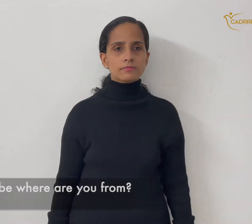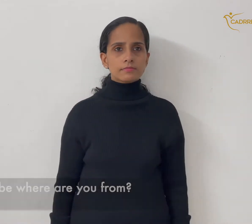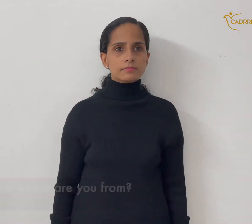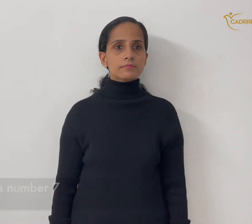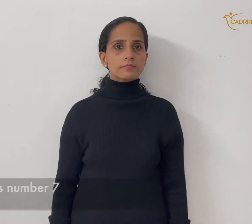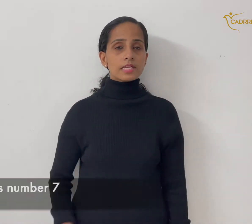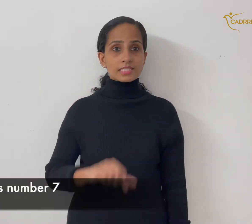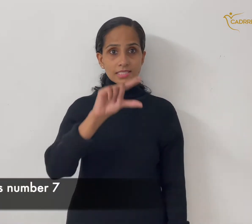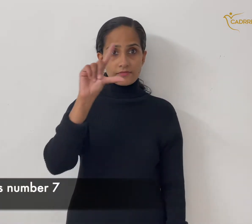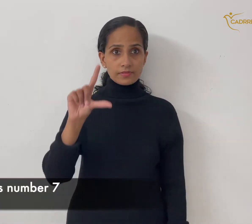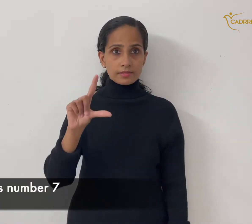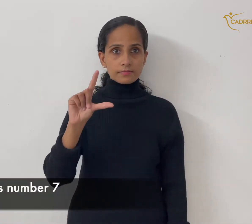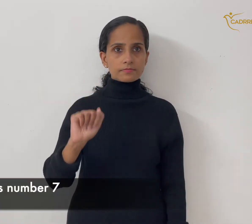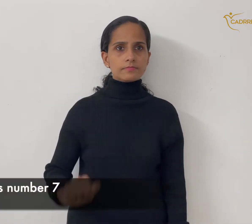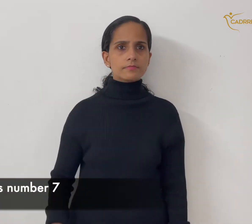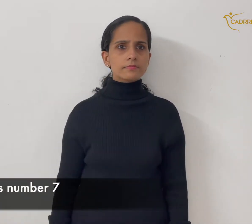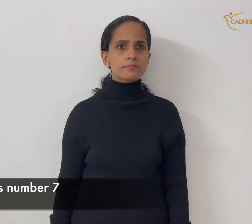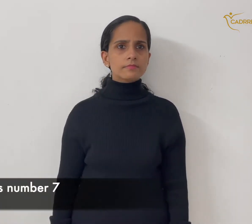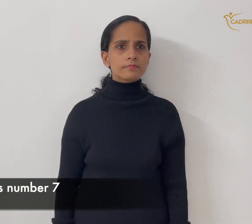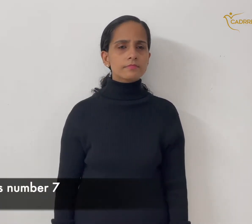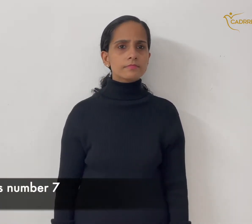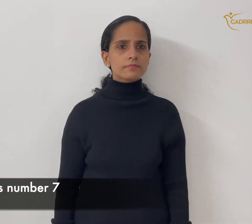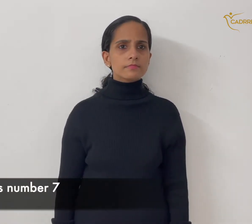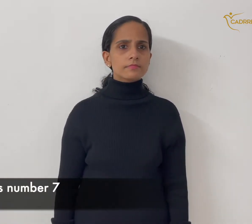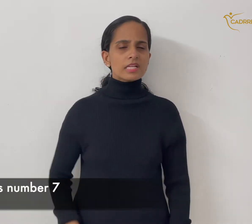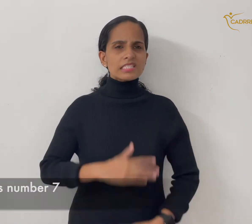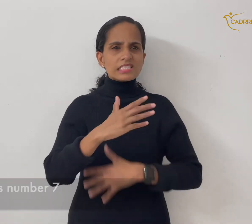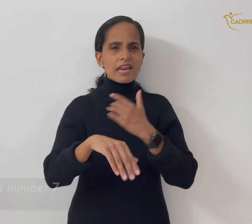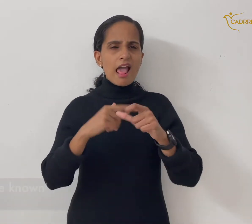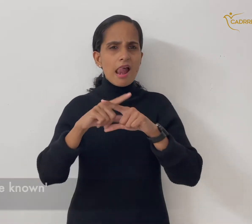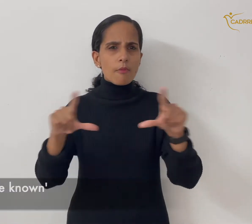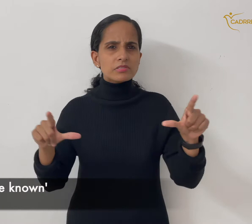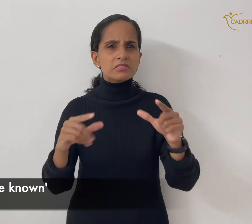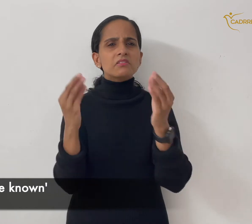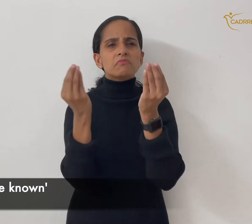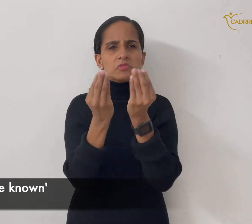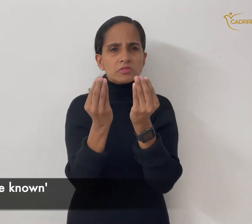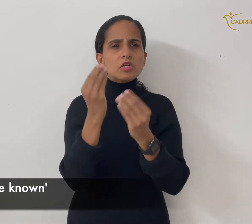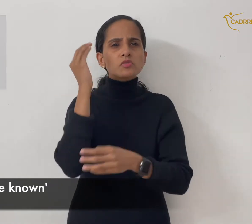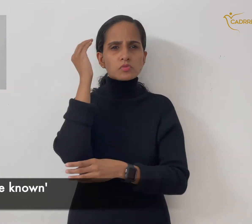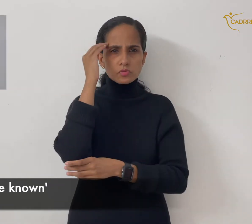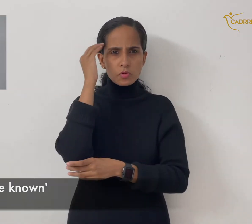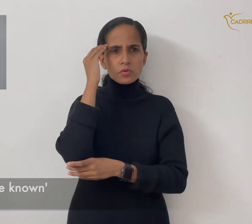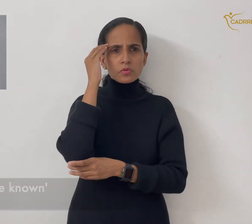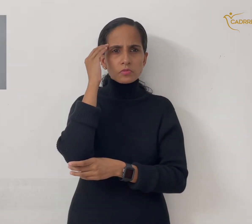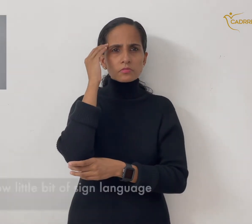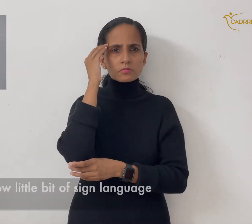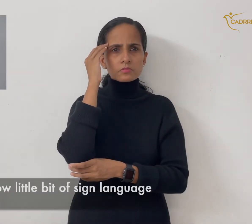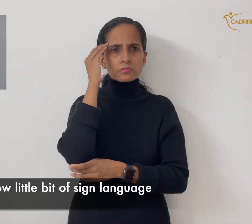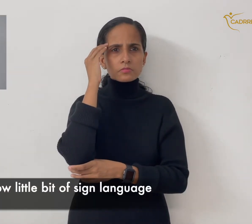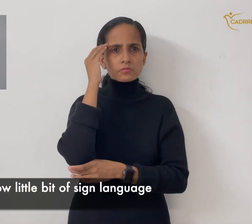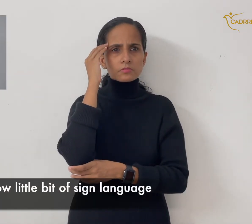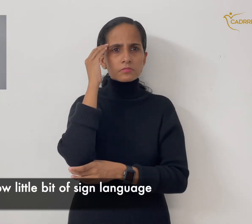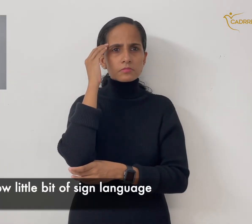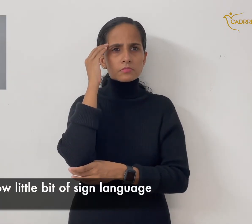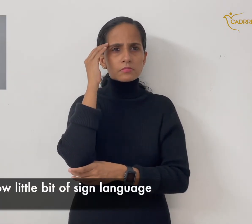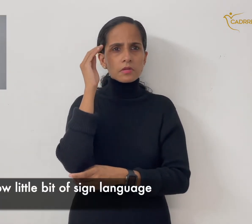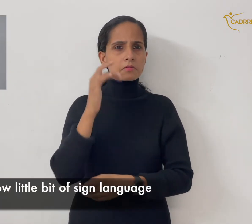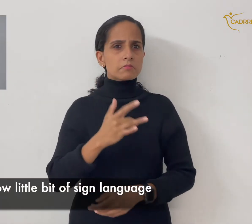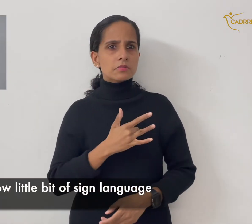The next sentence is number 7. Sign language, little know, would be, for I